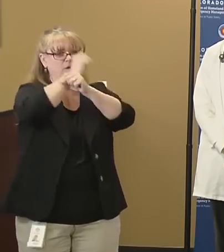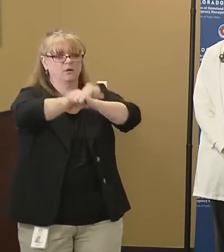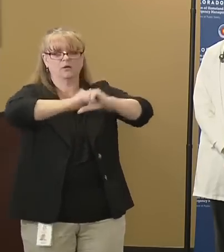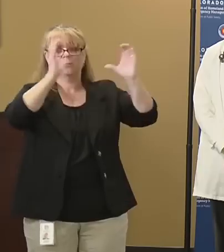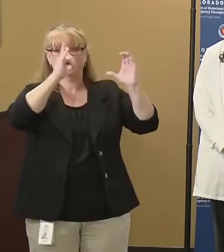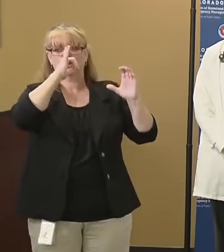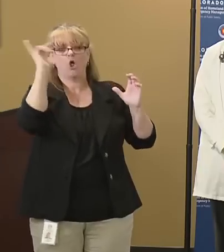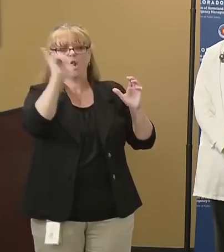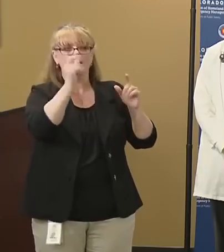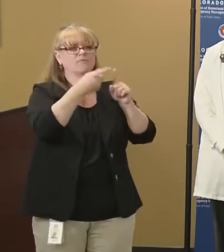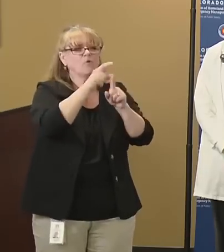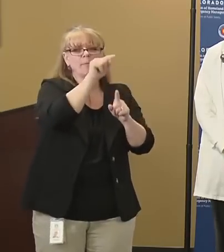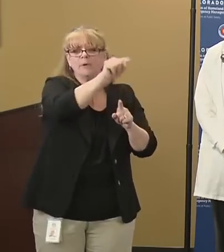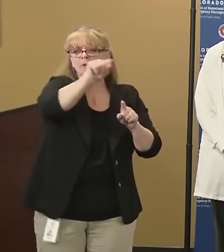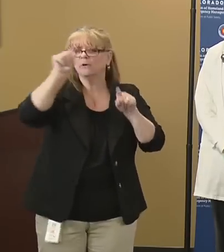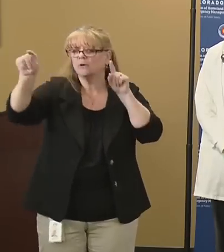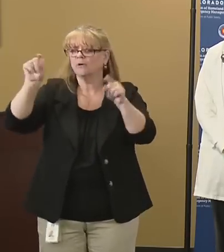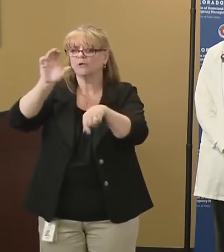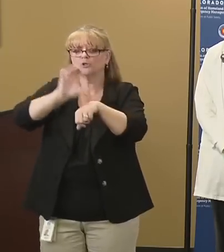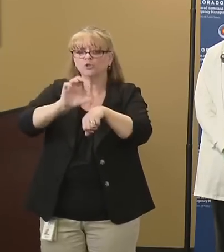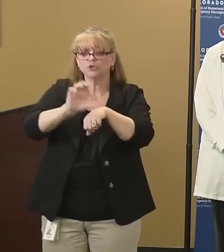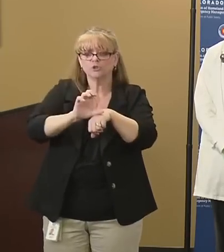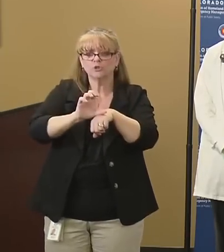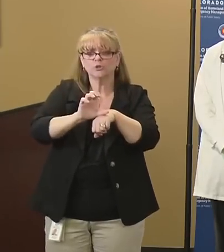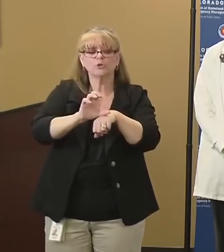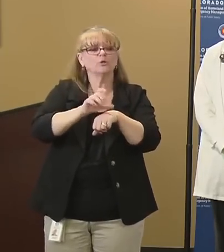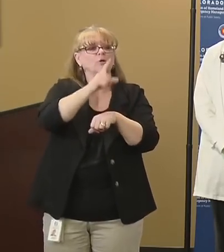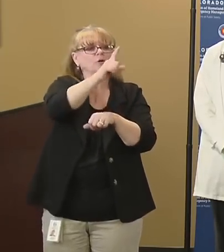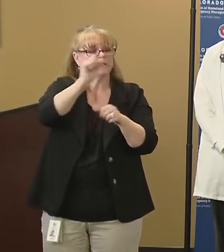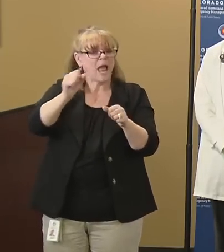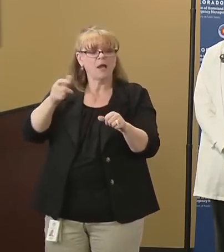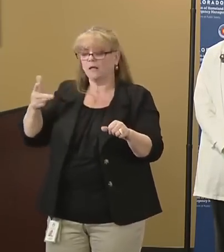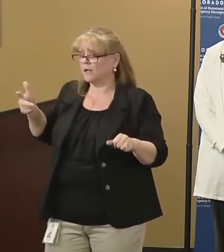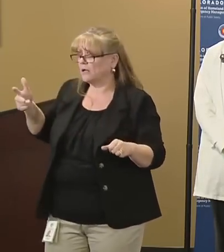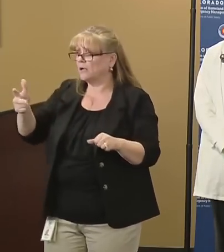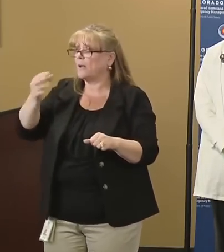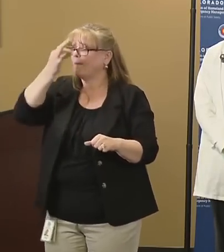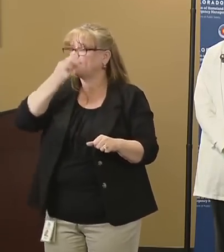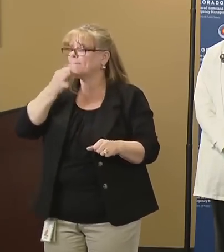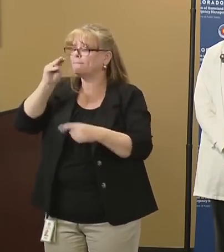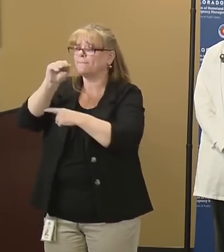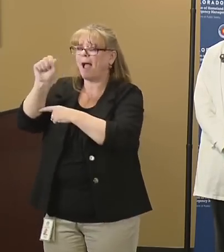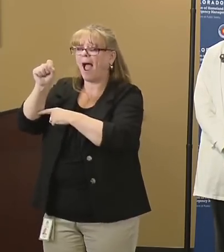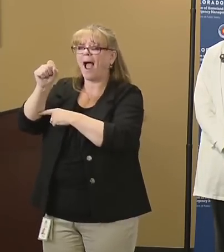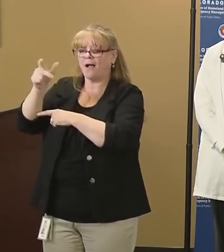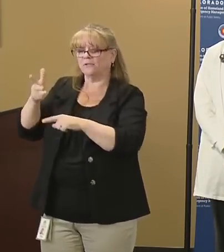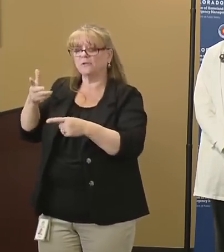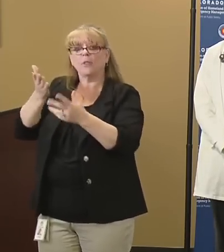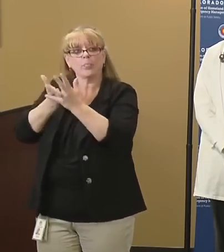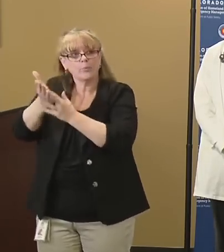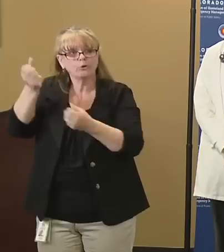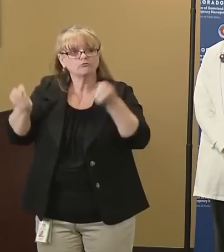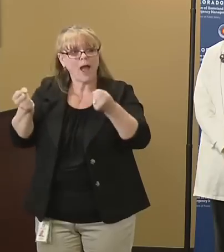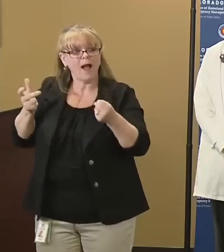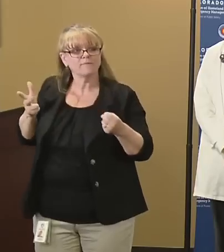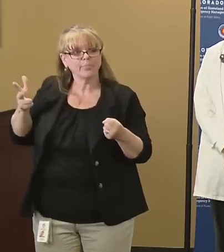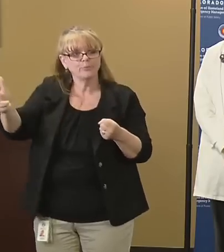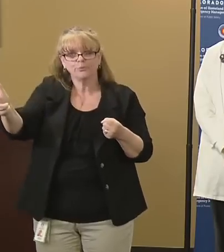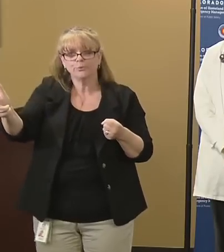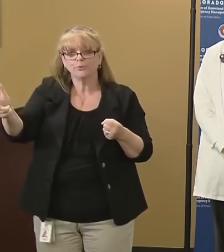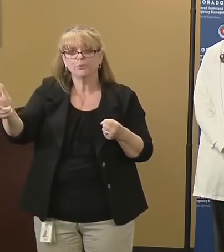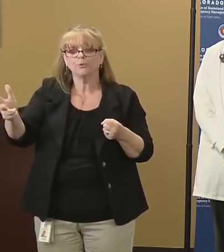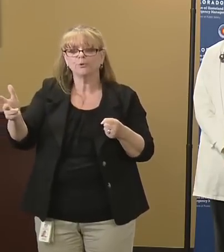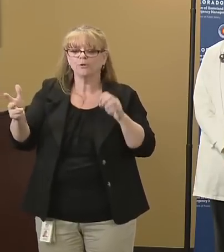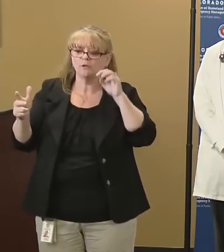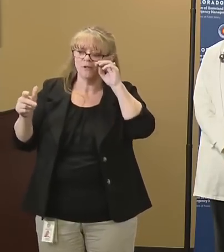in their car, and some of the large churches want to do that. But at this point, it's very unlikely that that April 11th date will be the date, given that